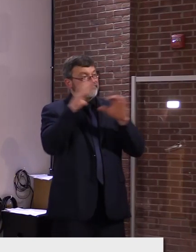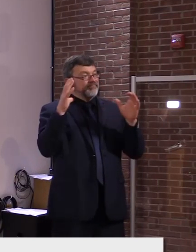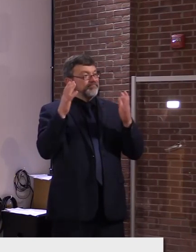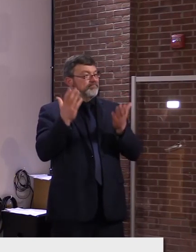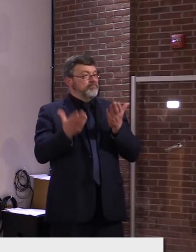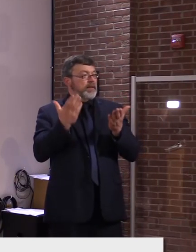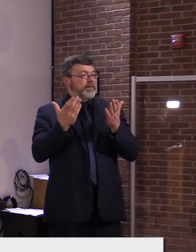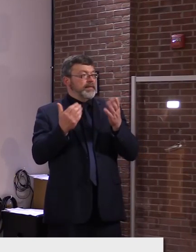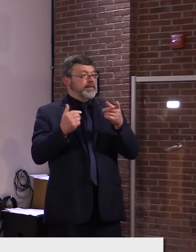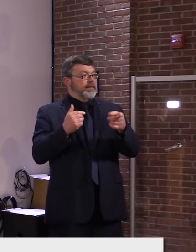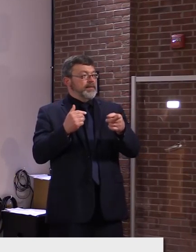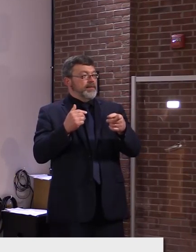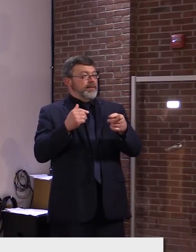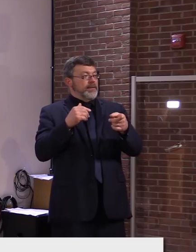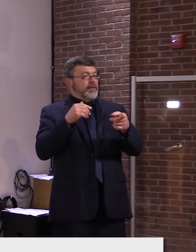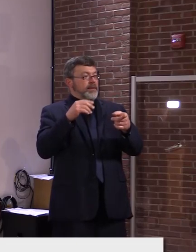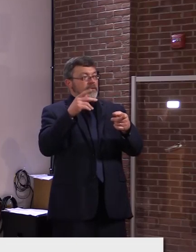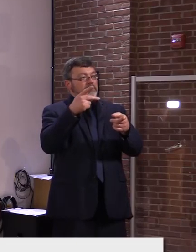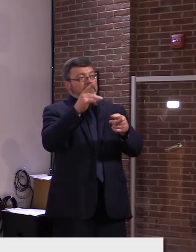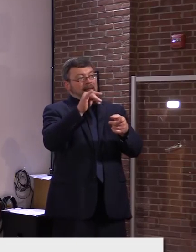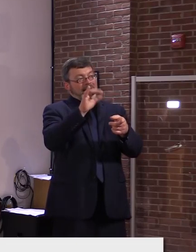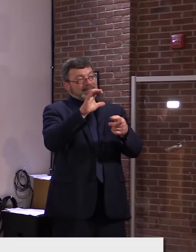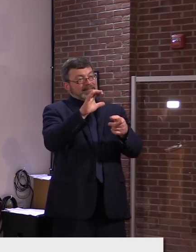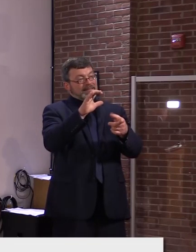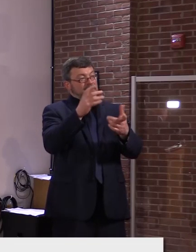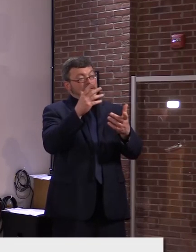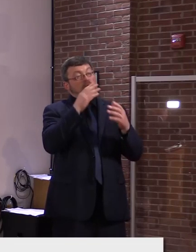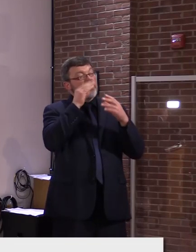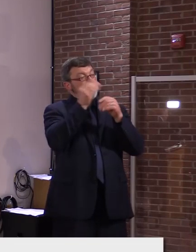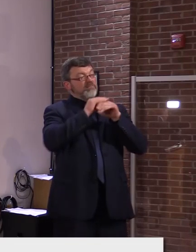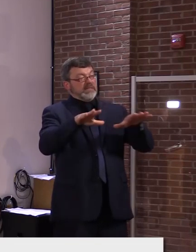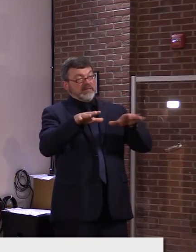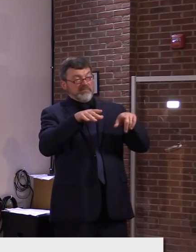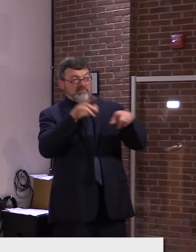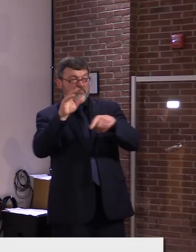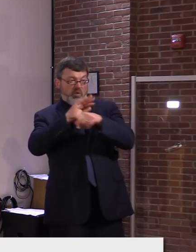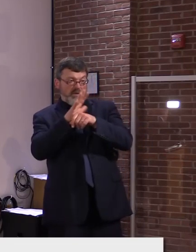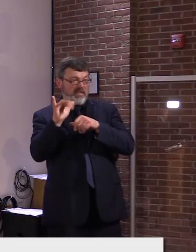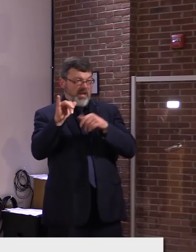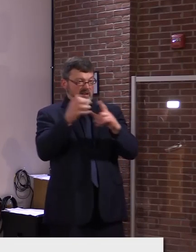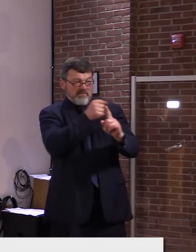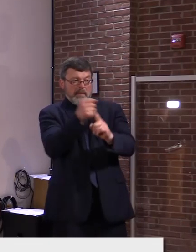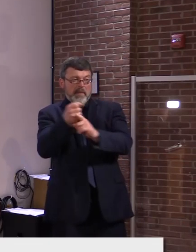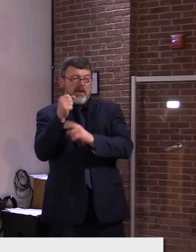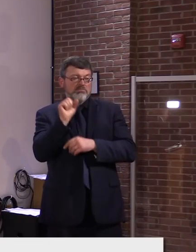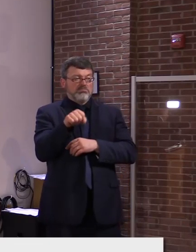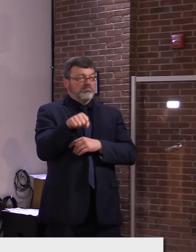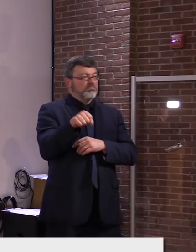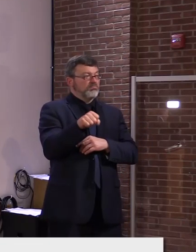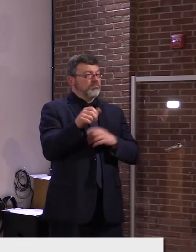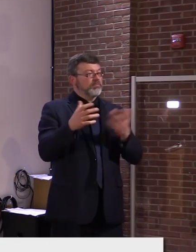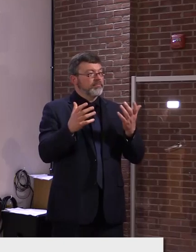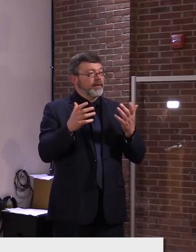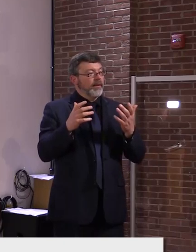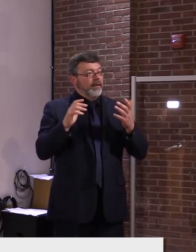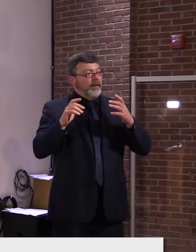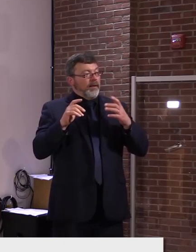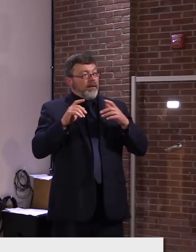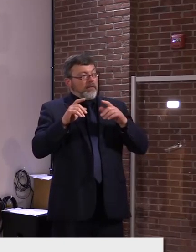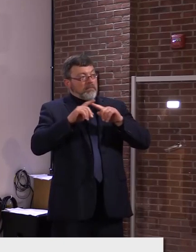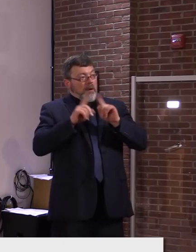this a lot again over the last 3 years, I'm very excited about what's happening in the transportation world with electric vehicles. I